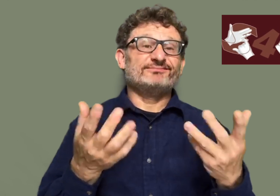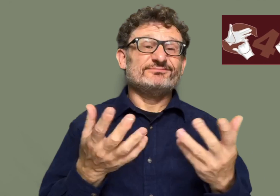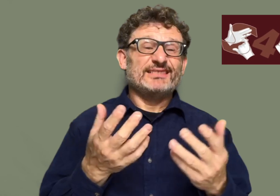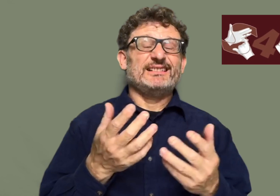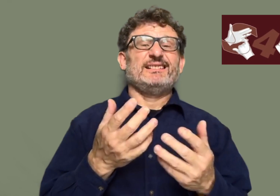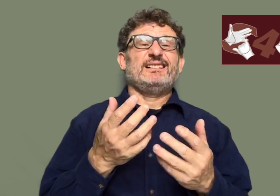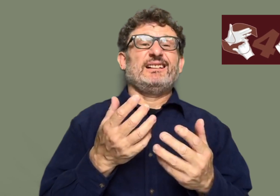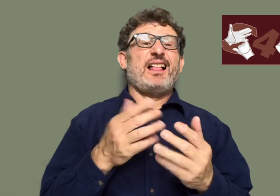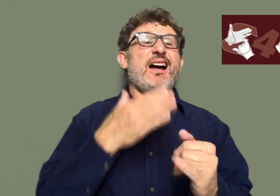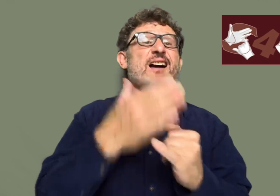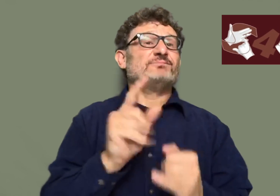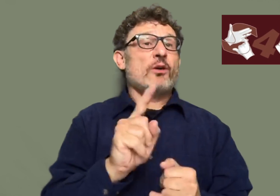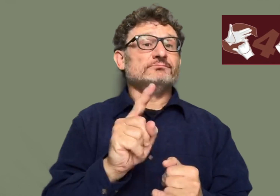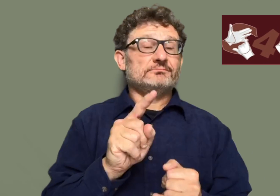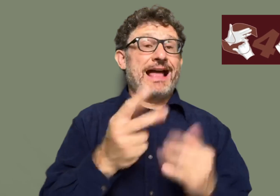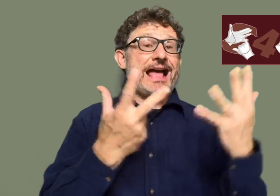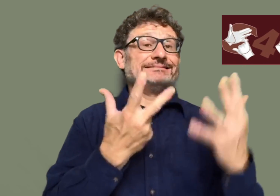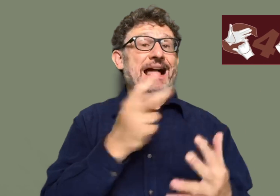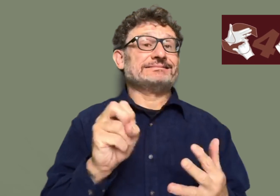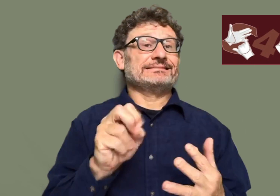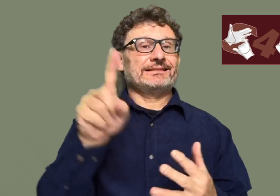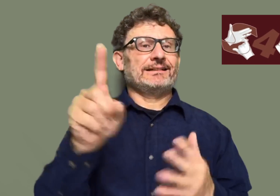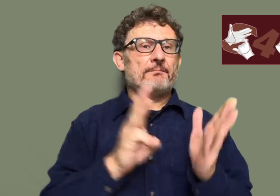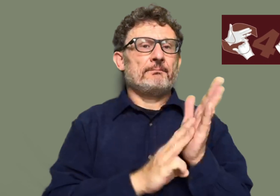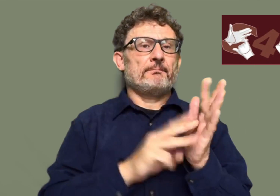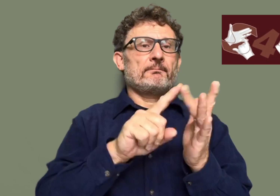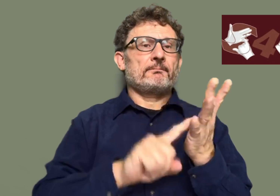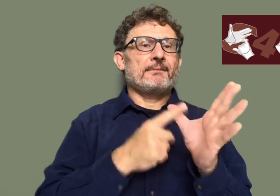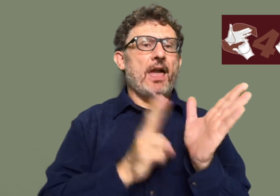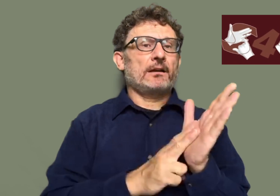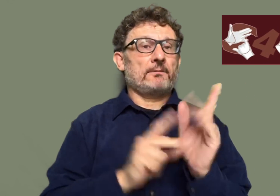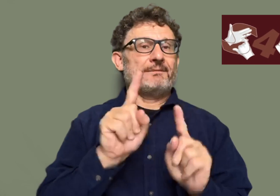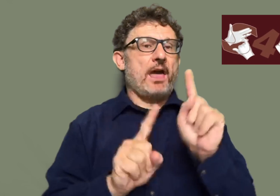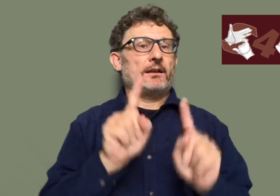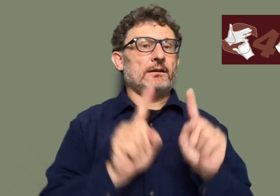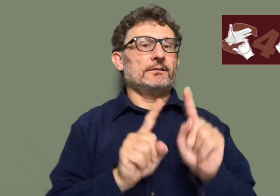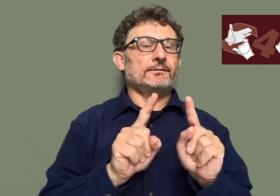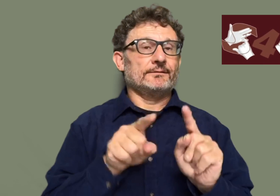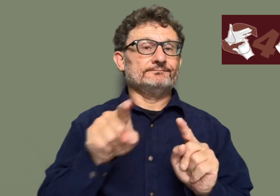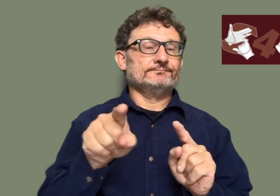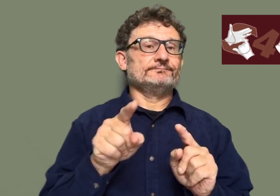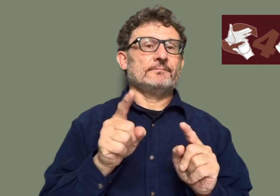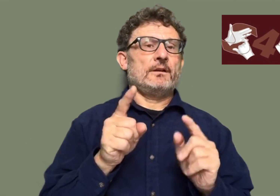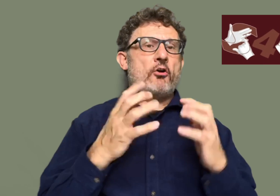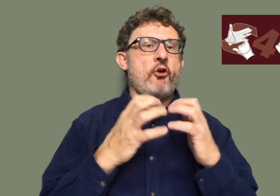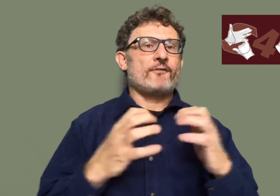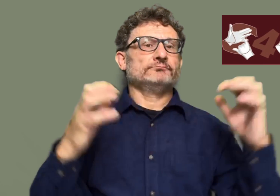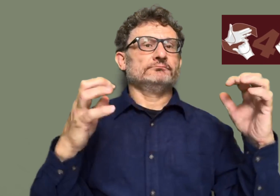this was a contradiction to a French individual who believed in using sign language to educate people. Now, this